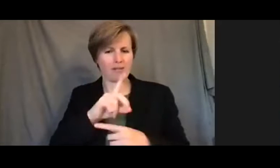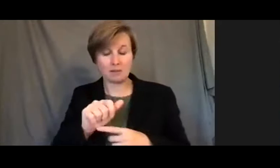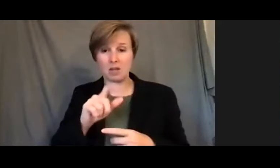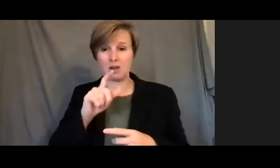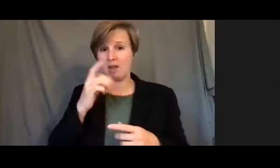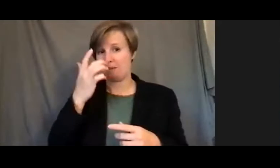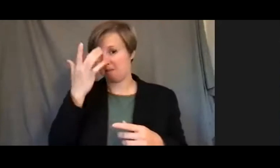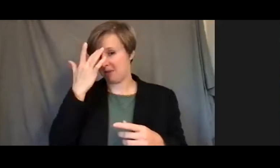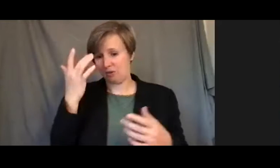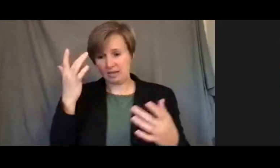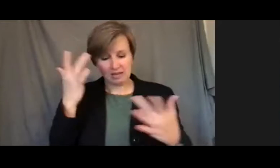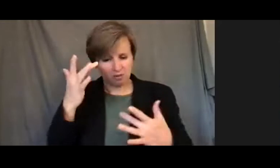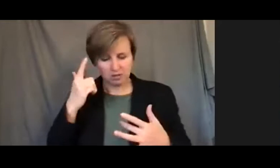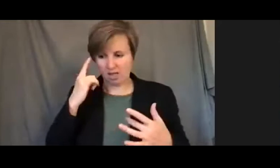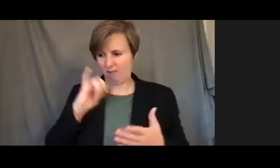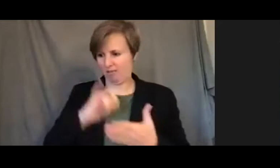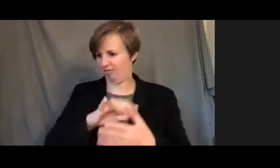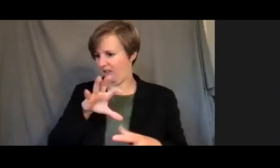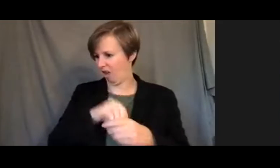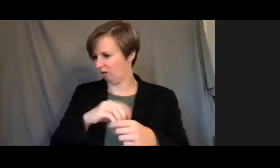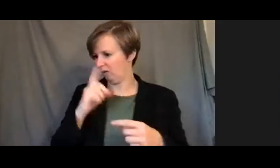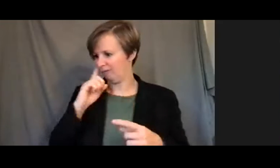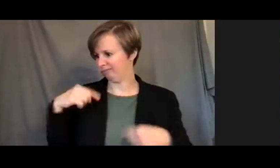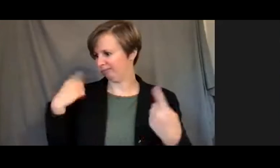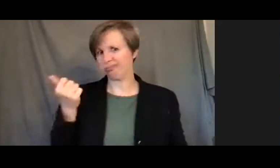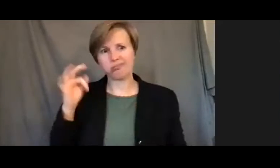frankly. I think since I think it was the 70s,